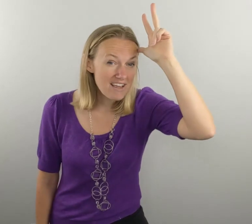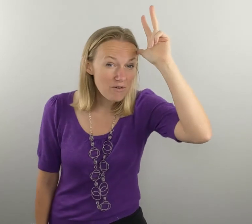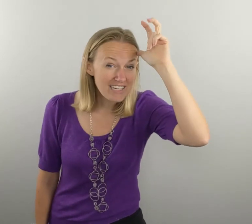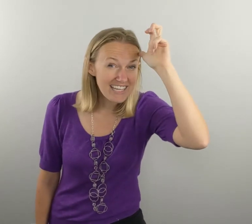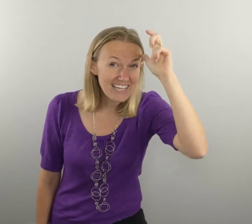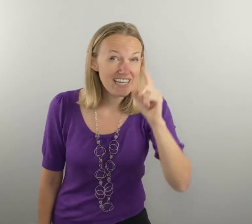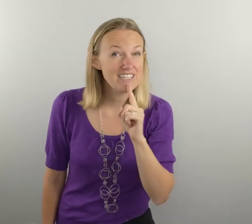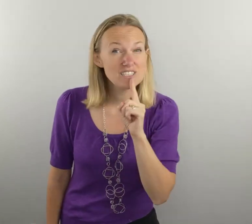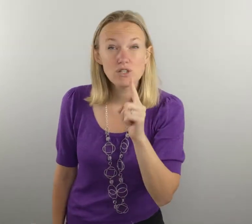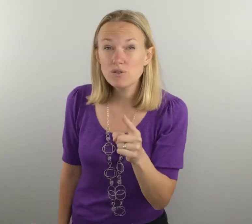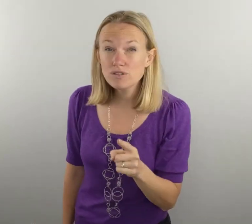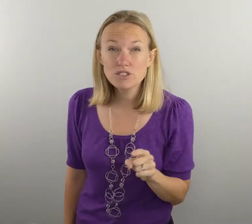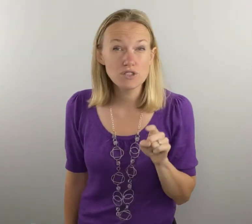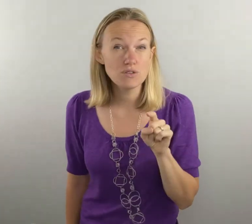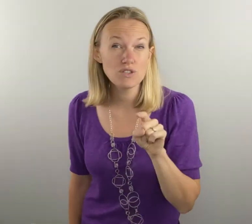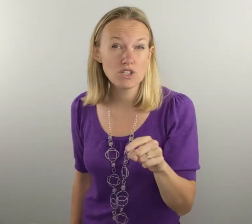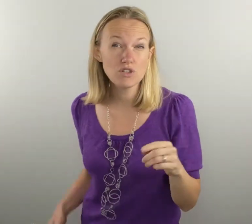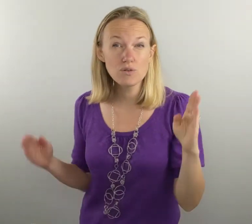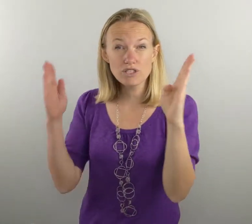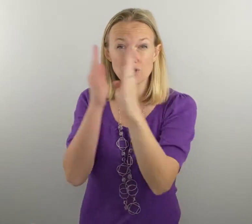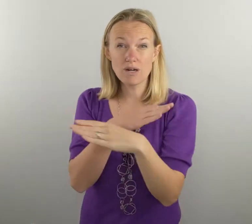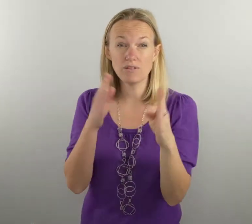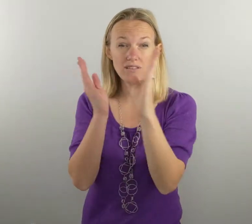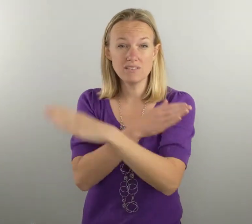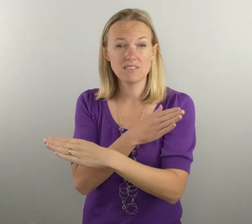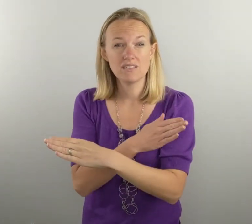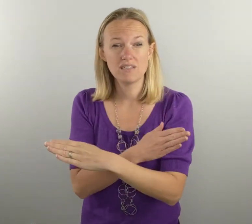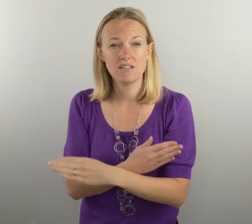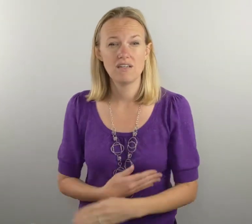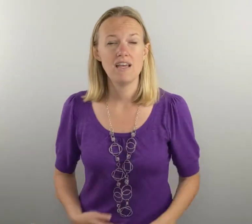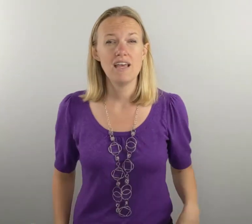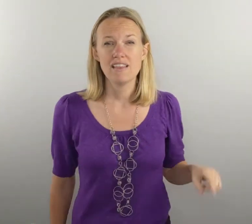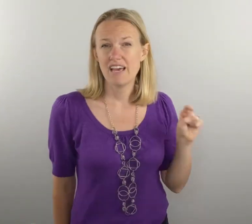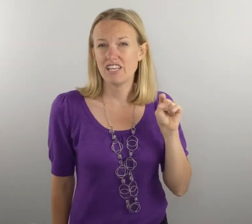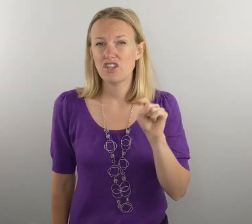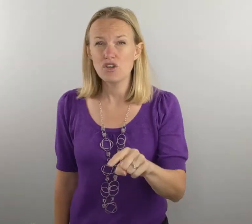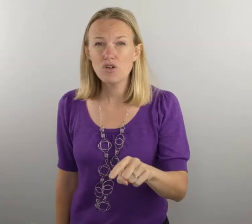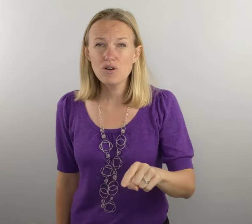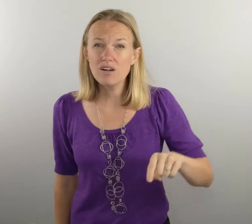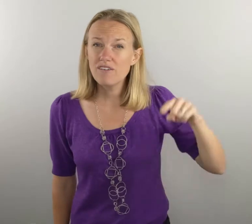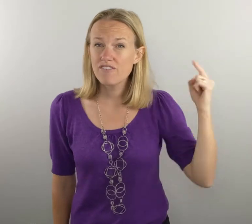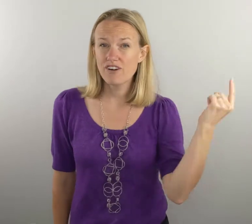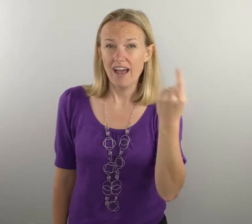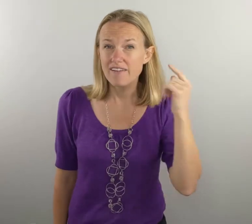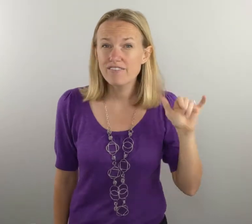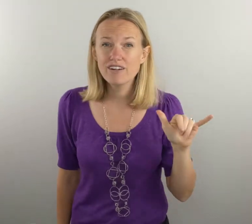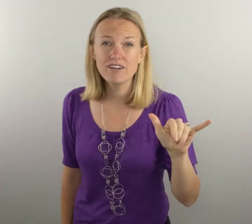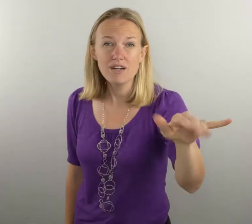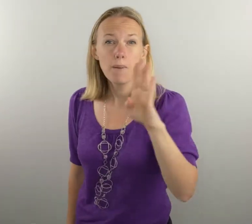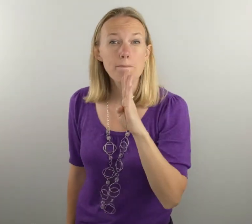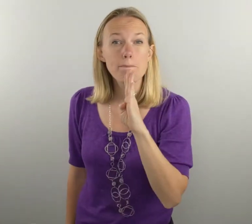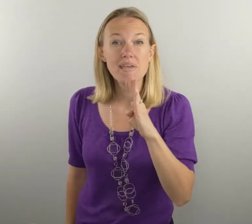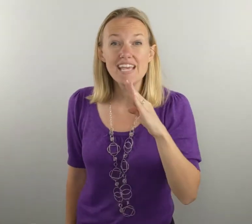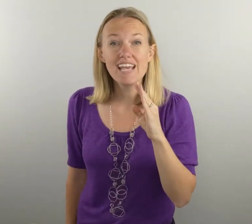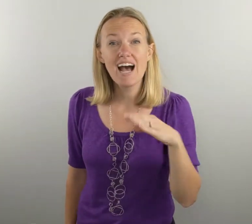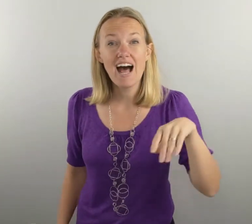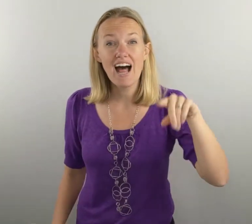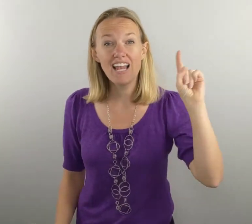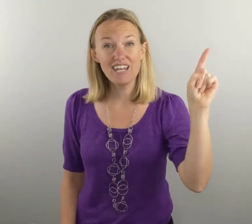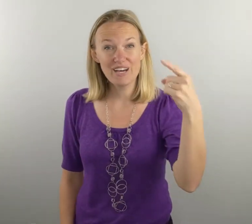when he told you you were troubled, that you'll forever be